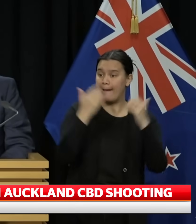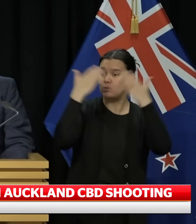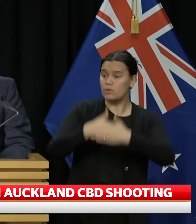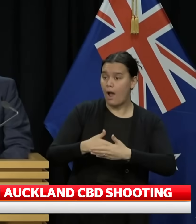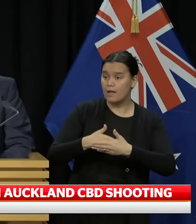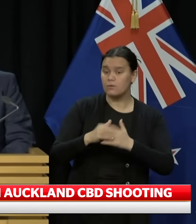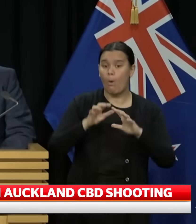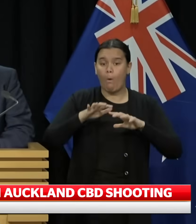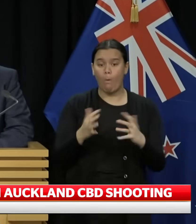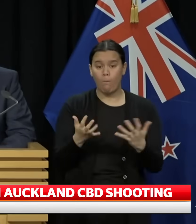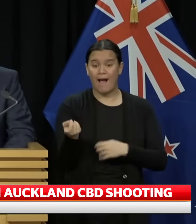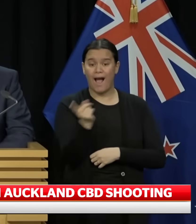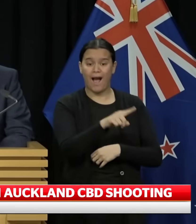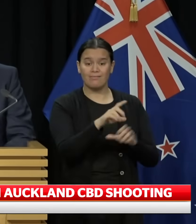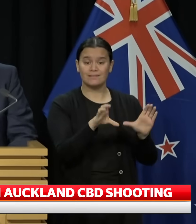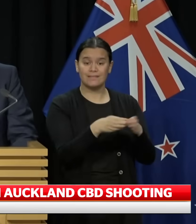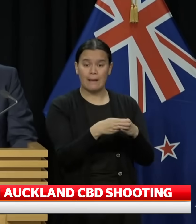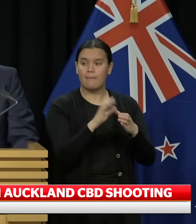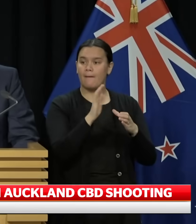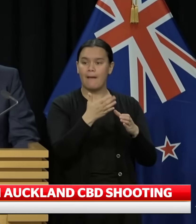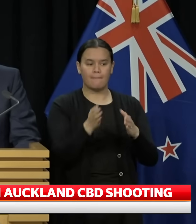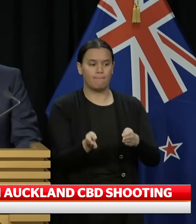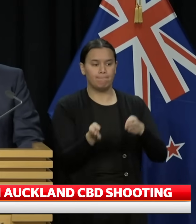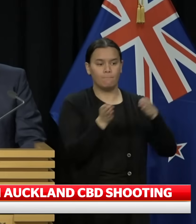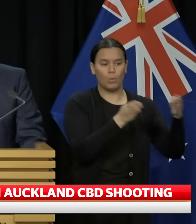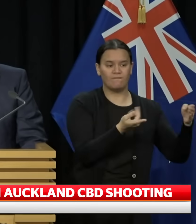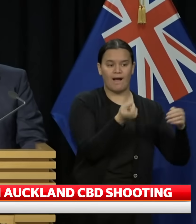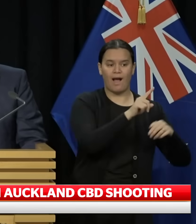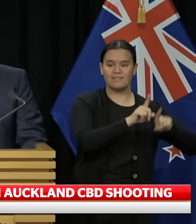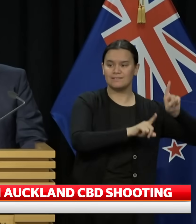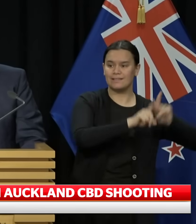play their games. So they will, in the course of the